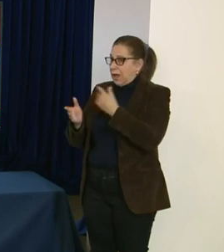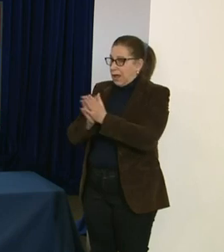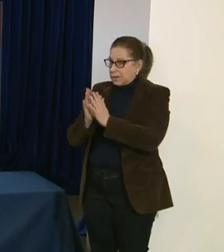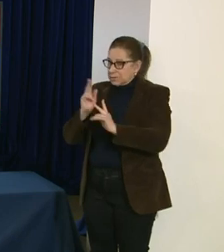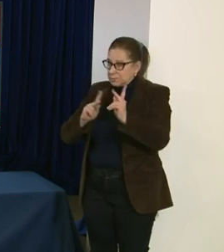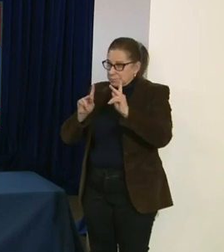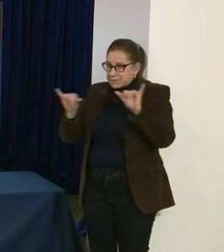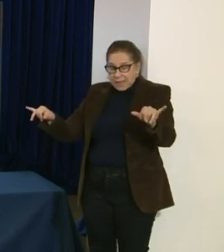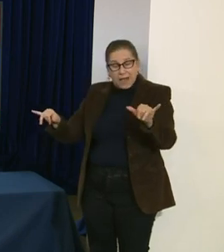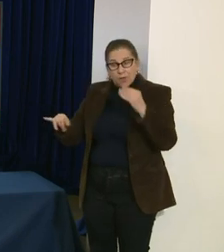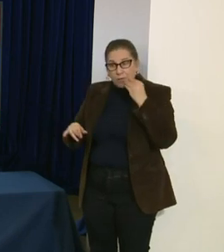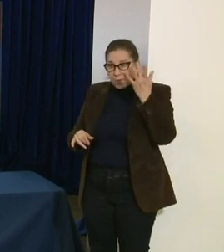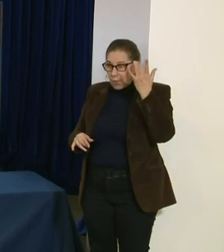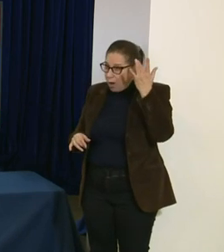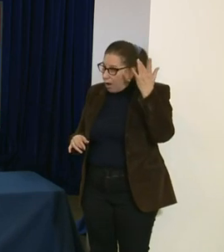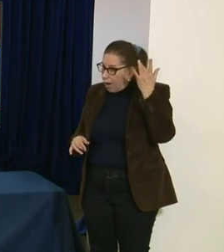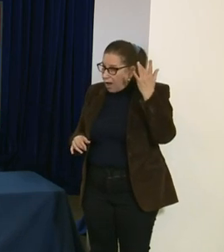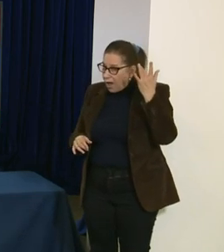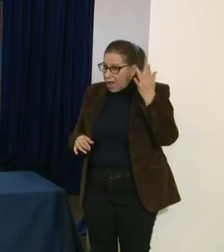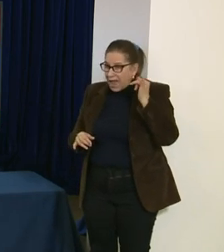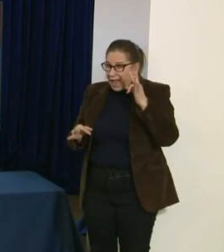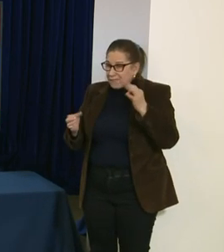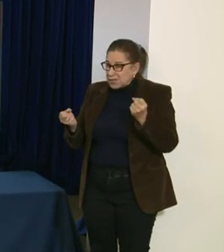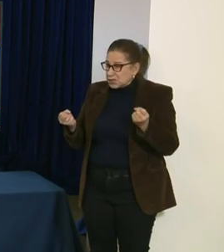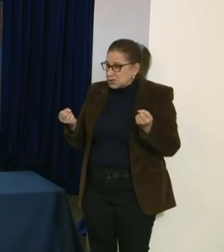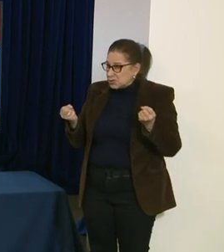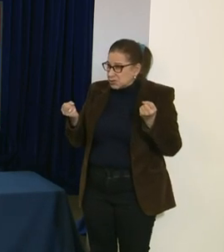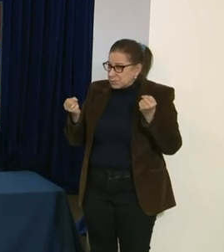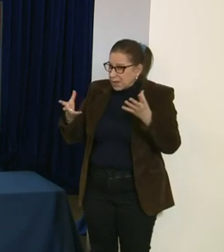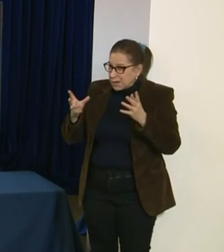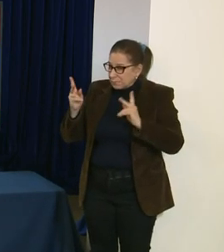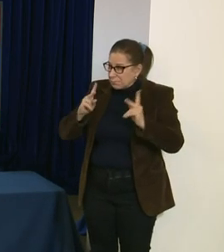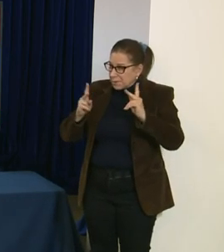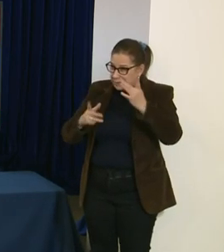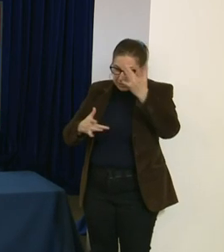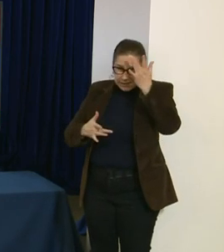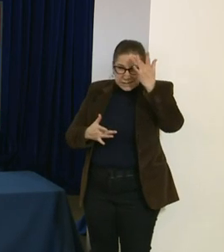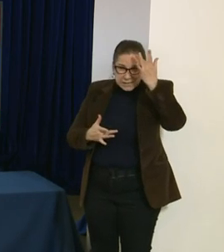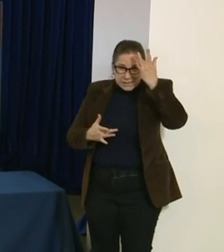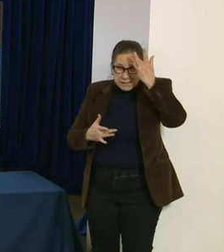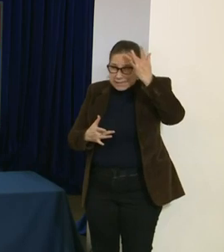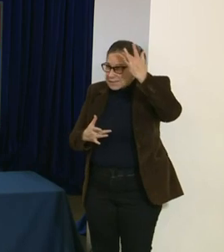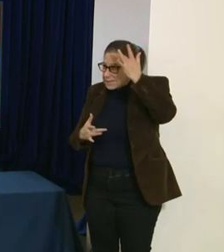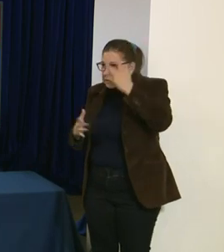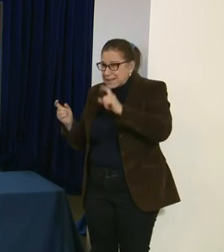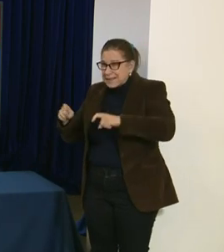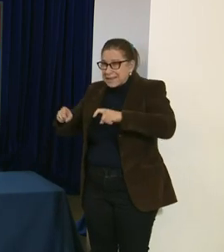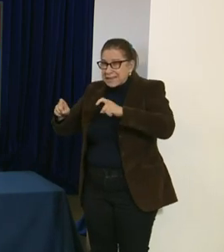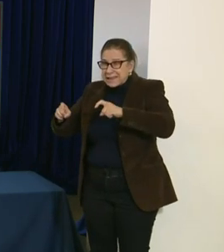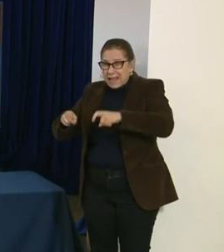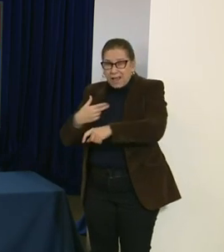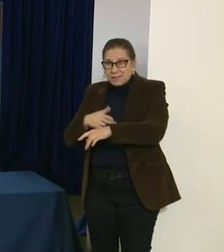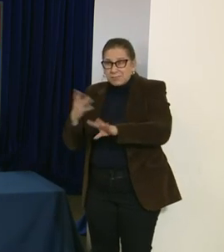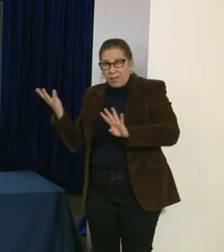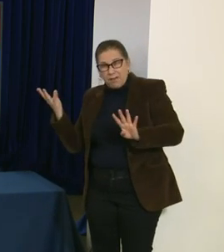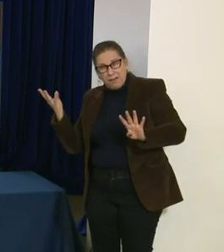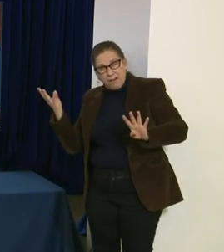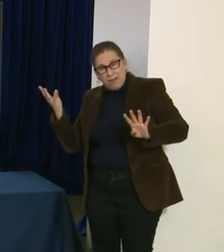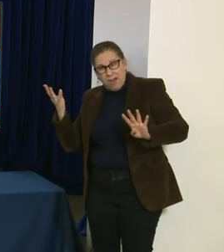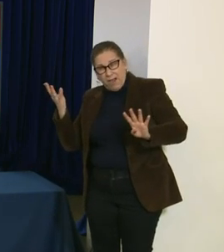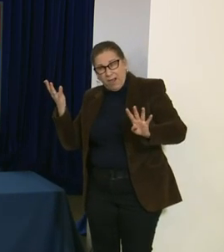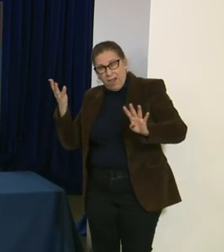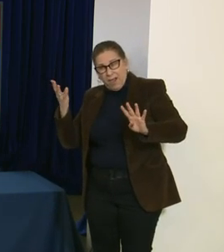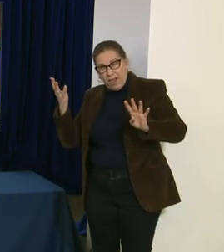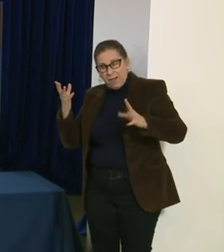too many people become infected and need hospitalization, we have seen on other parts of the country, especially